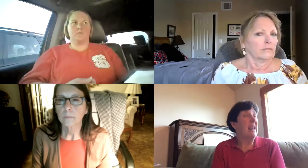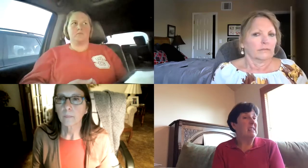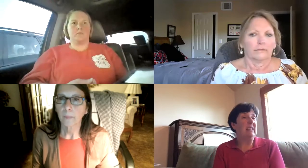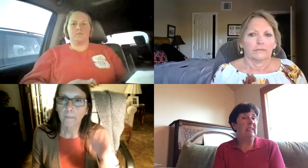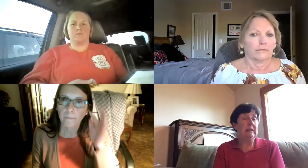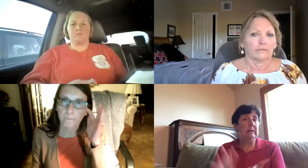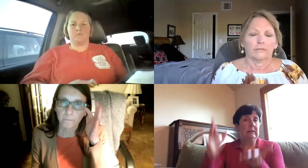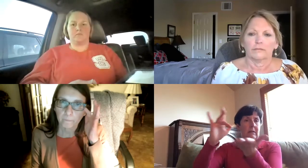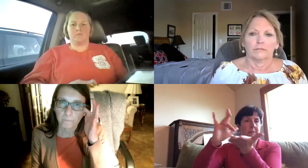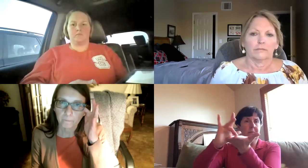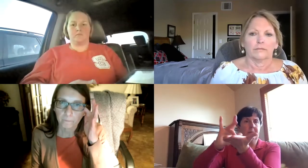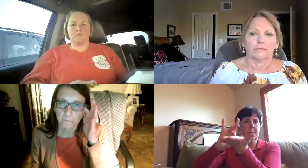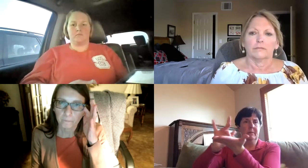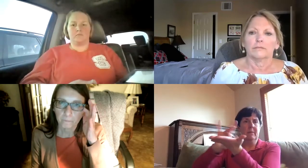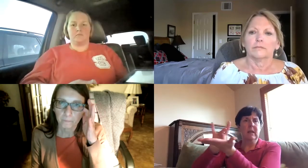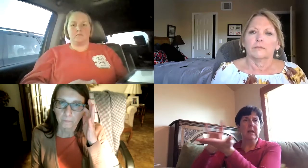medicine